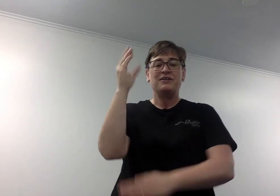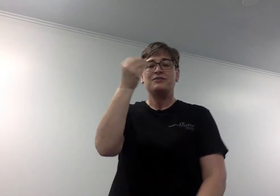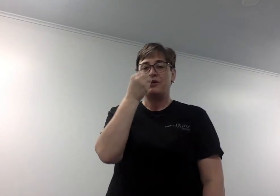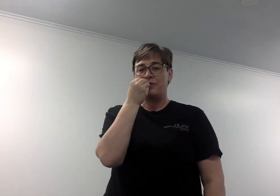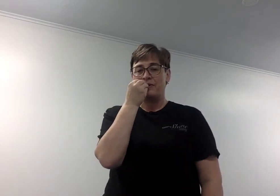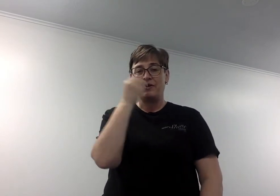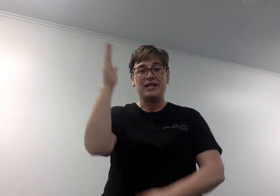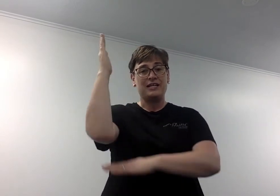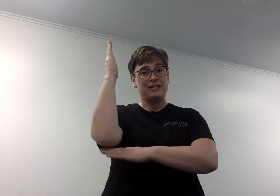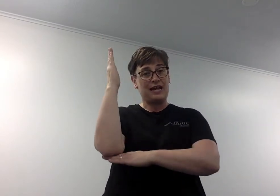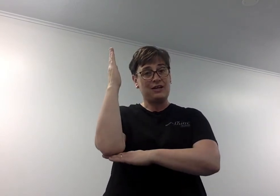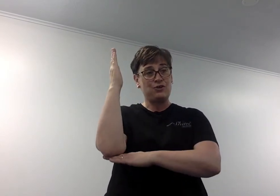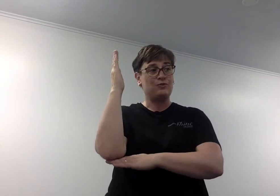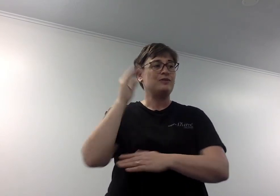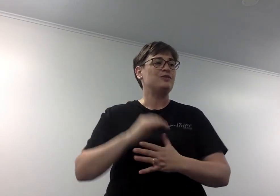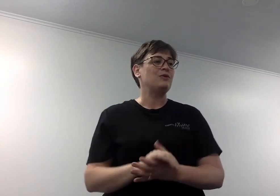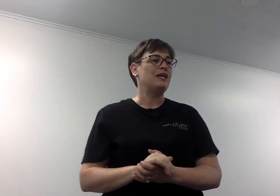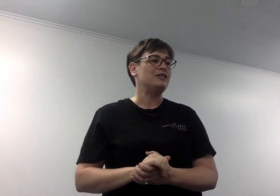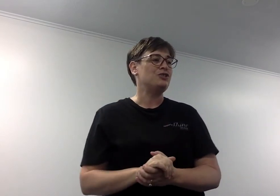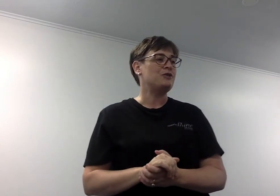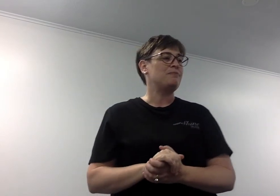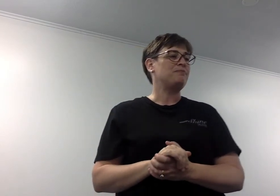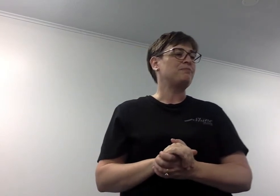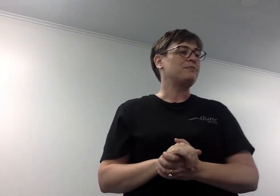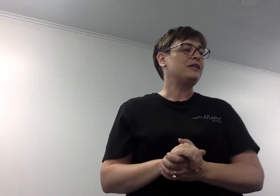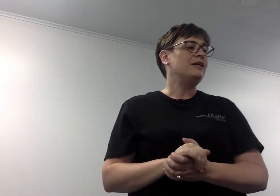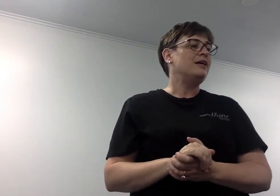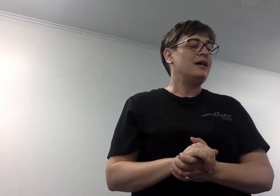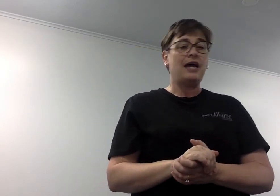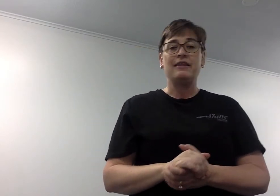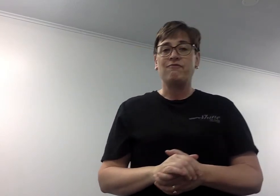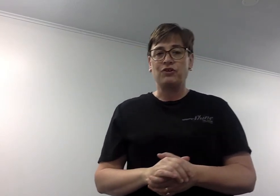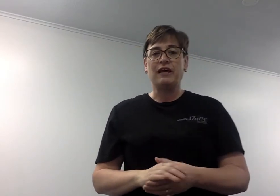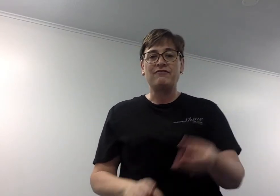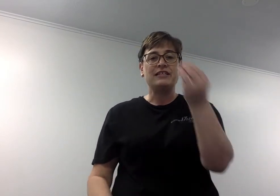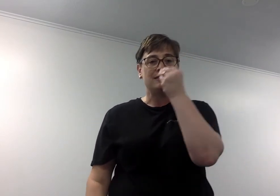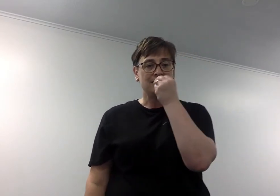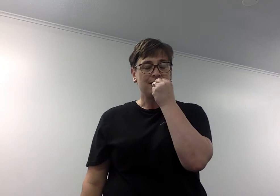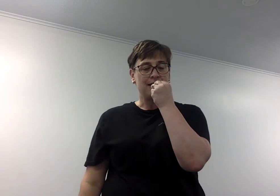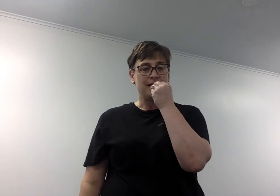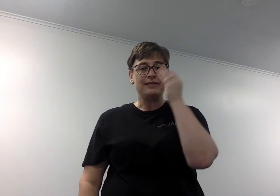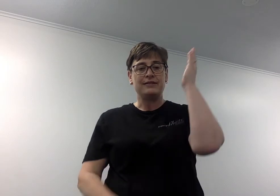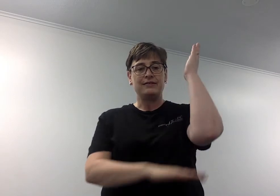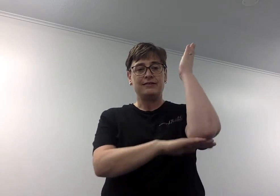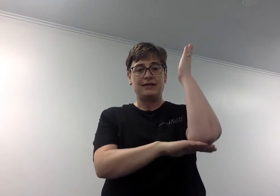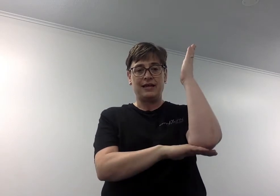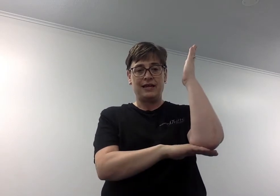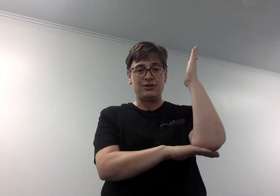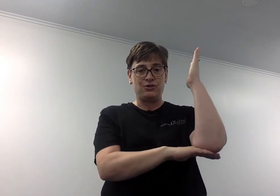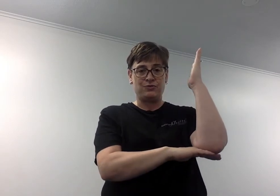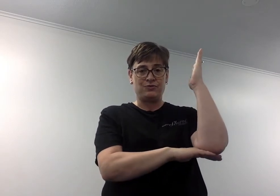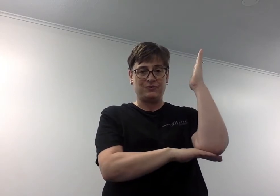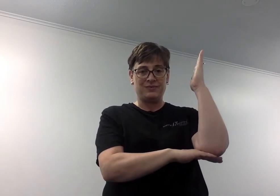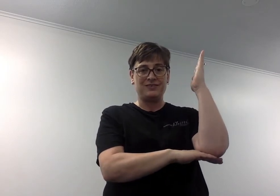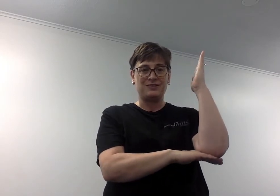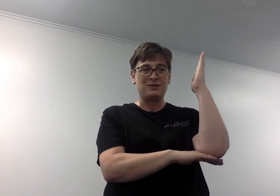So you're eating at noon, so lunch. And then for lefties, eat and noon, so